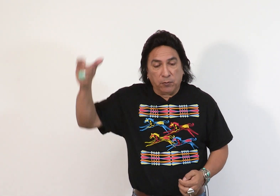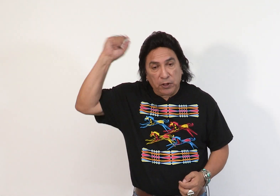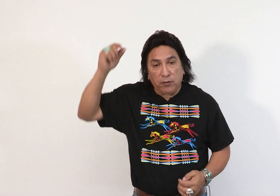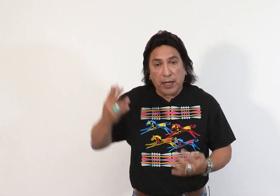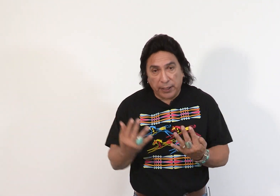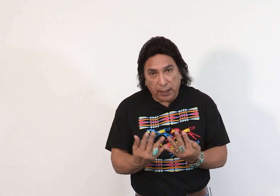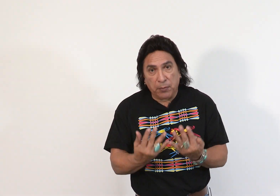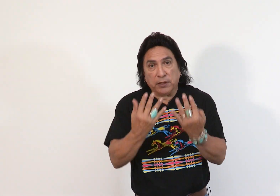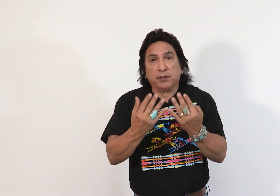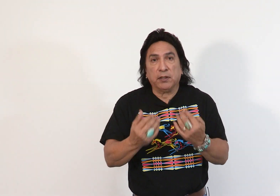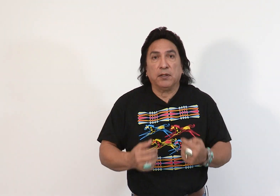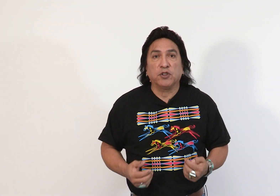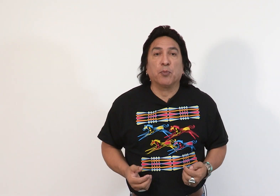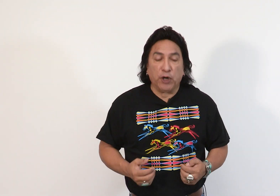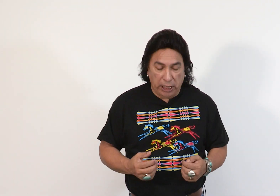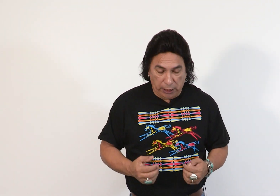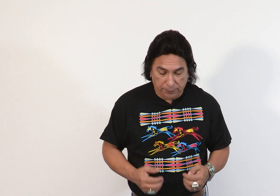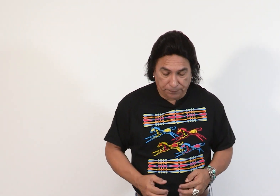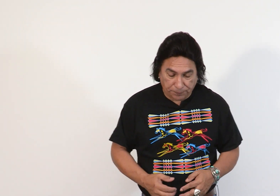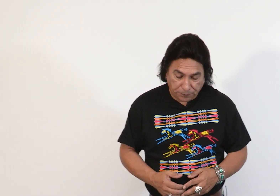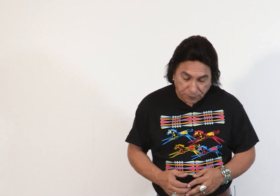do that, that means spring.